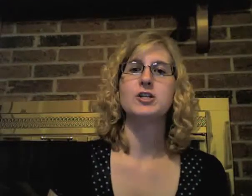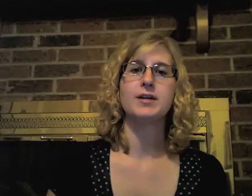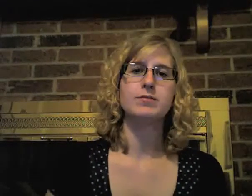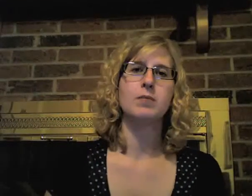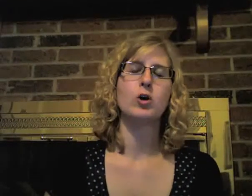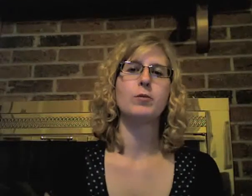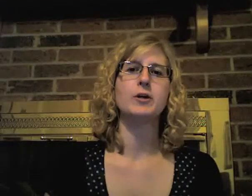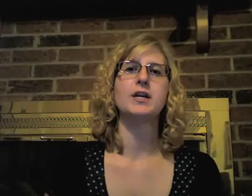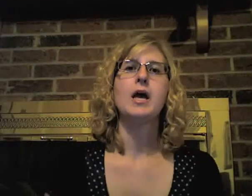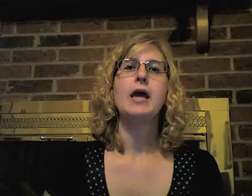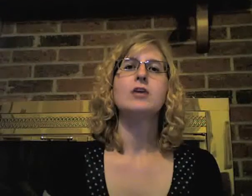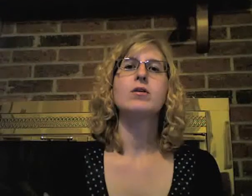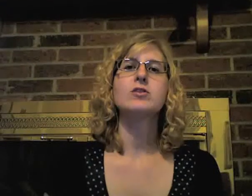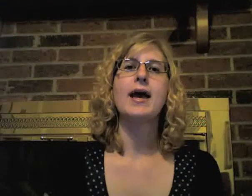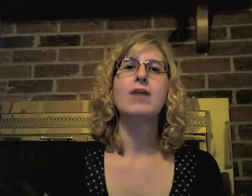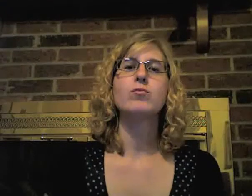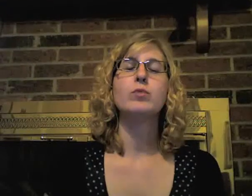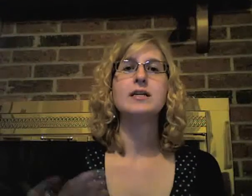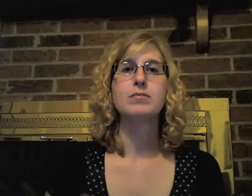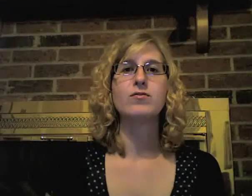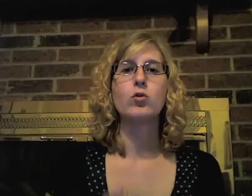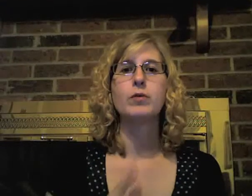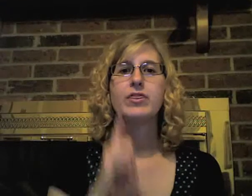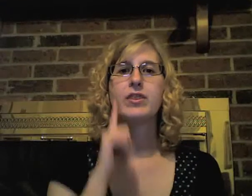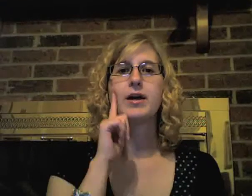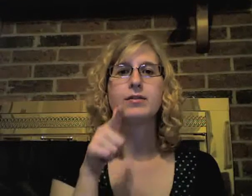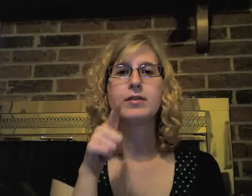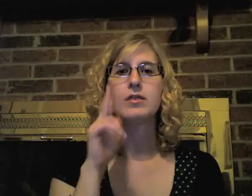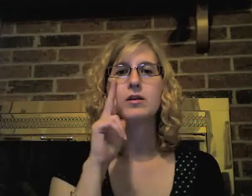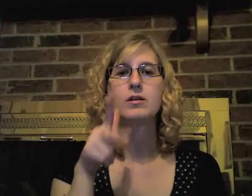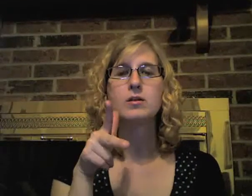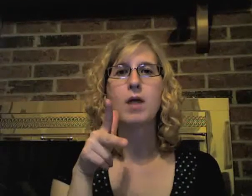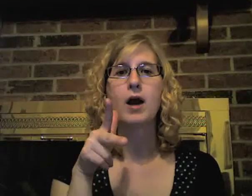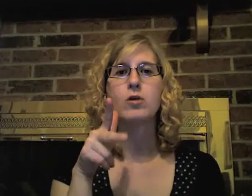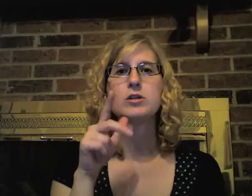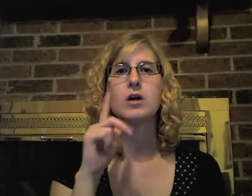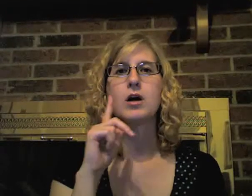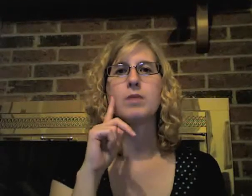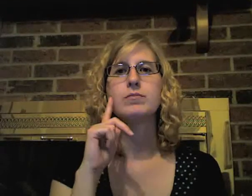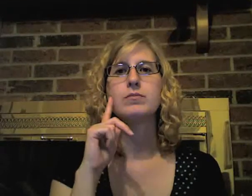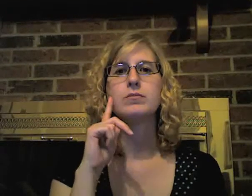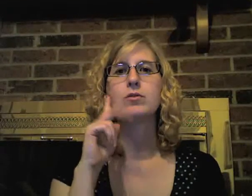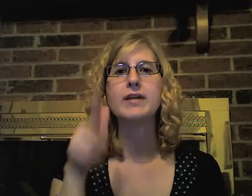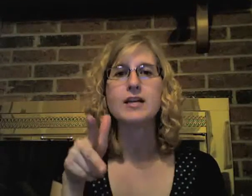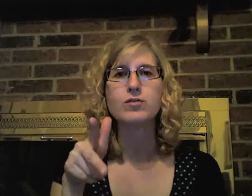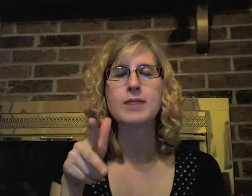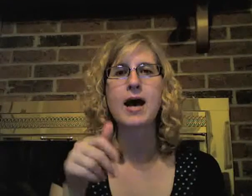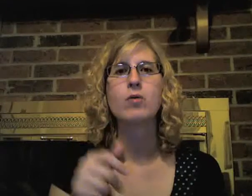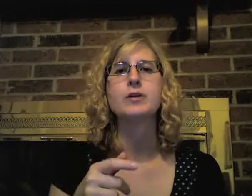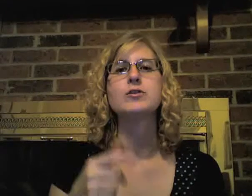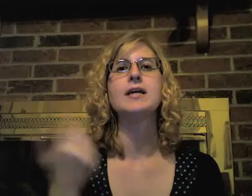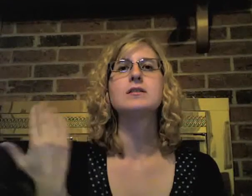also have, we did it before with the tomorrow, 3 days from now, or 2 days before. That was